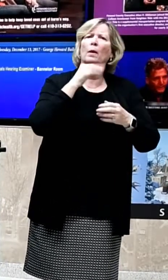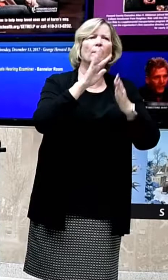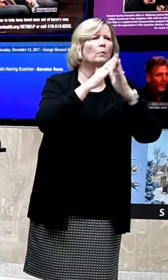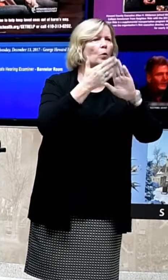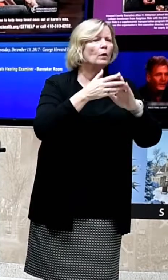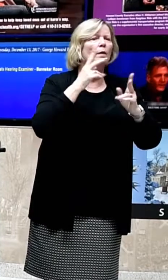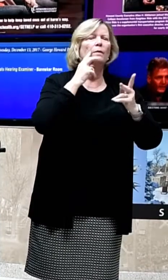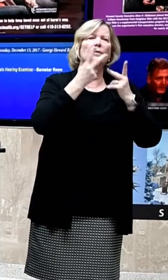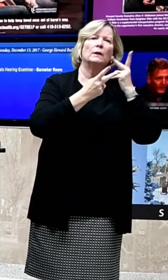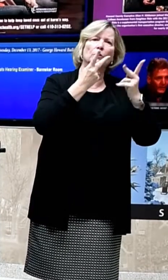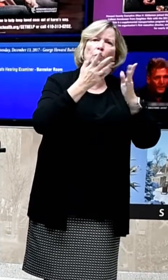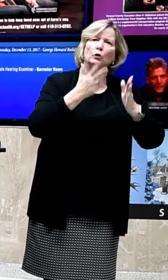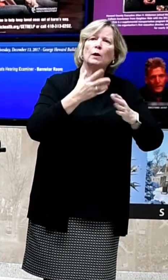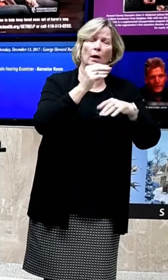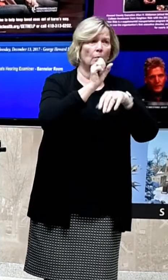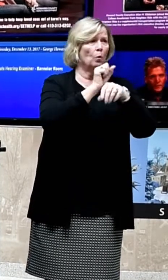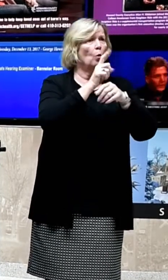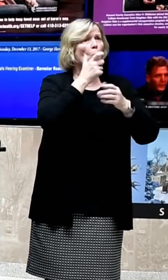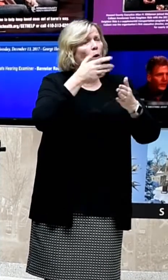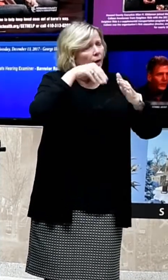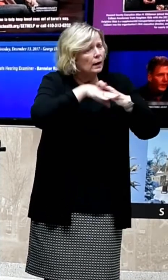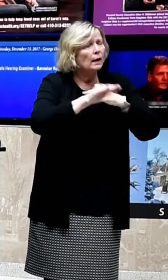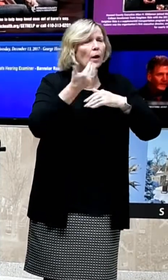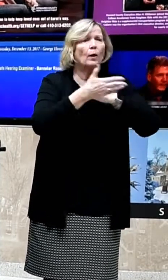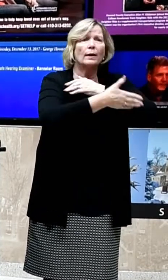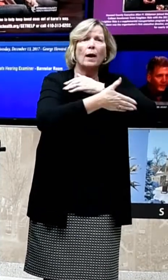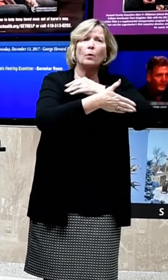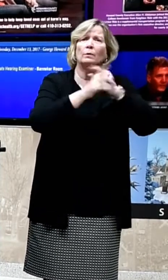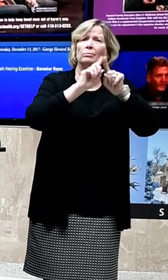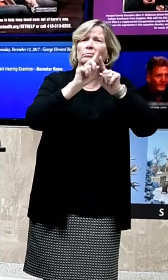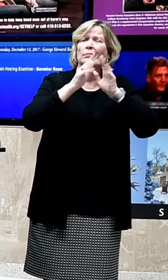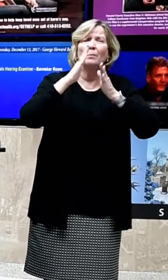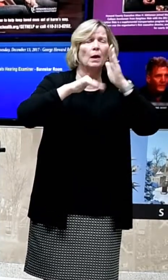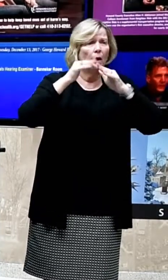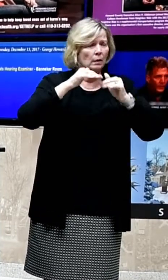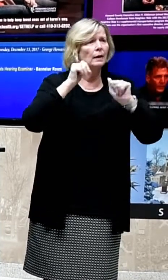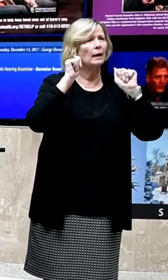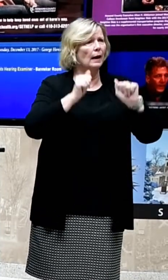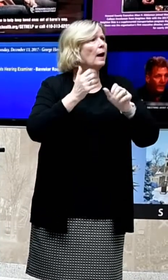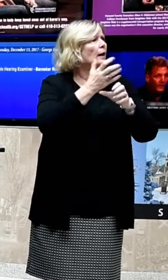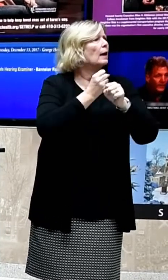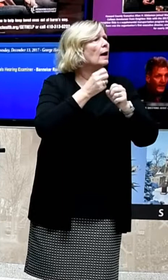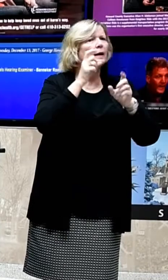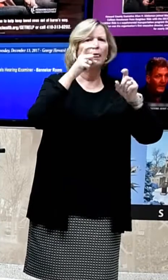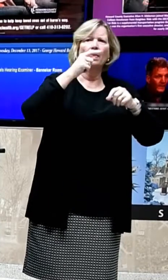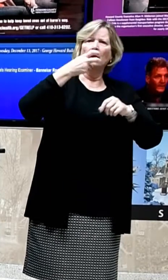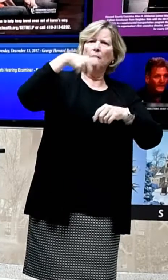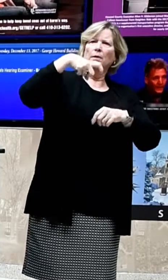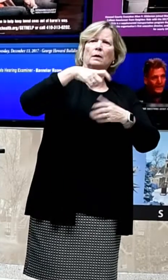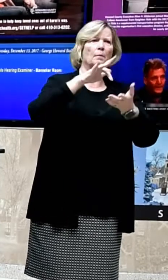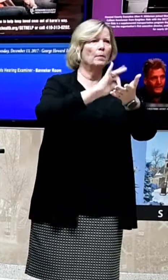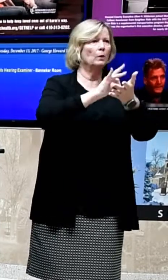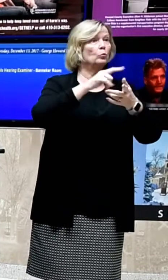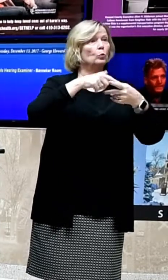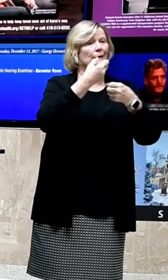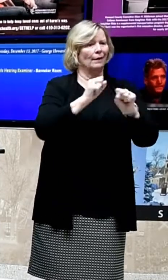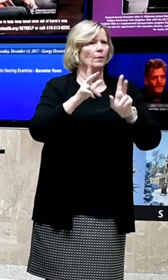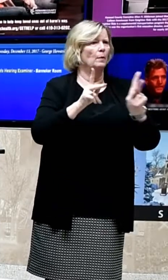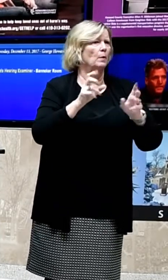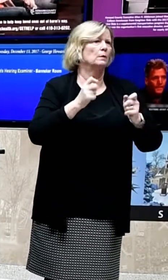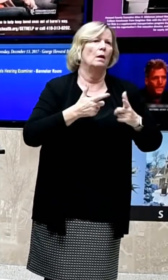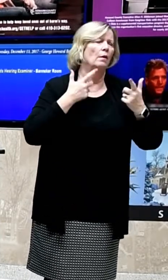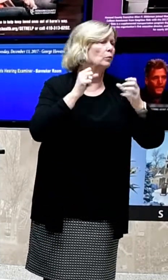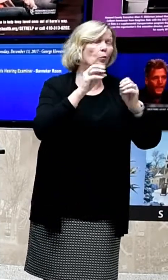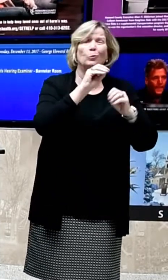and employees who enter our county buildings are able to access needed medication to save a life so that no